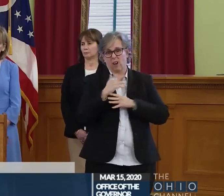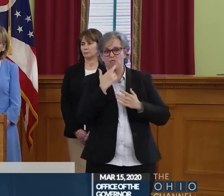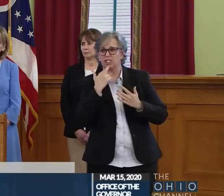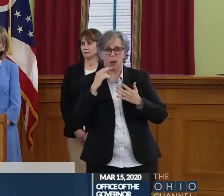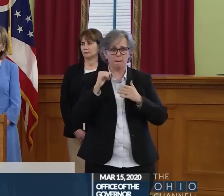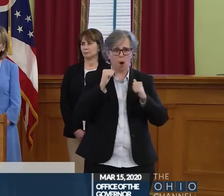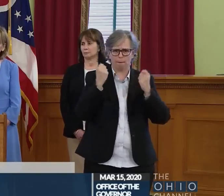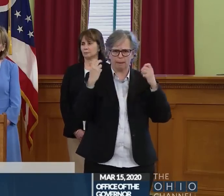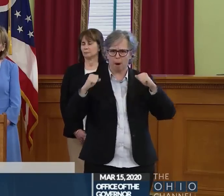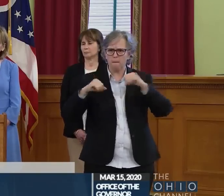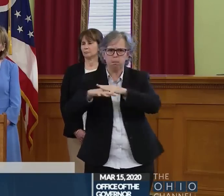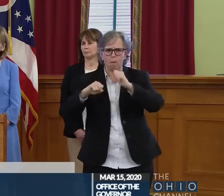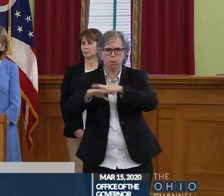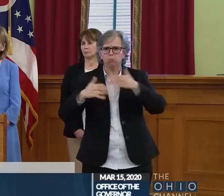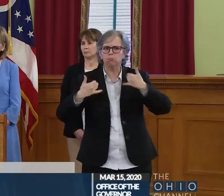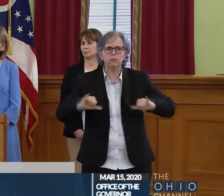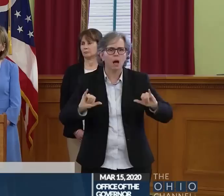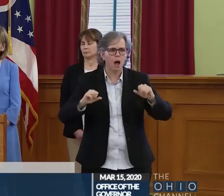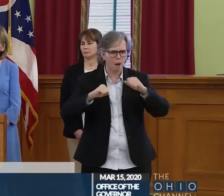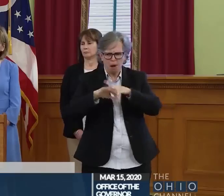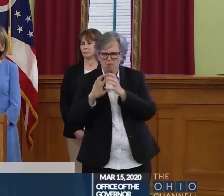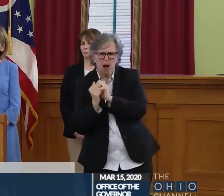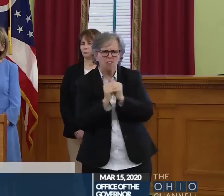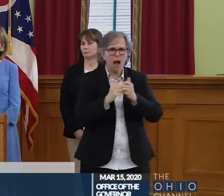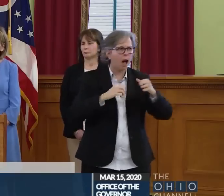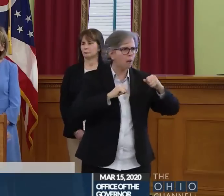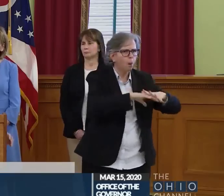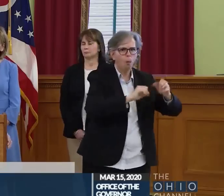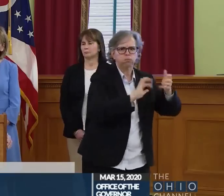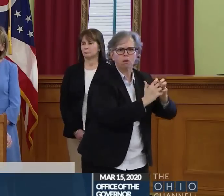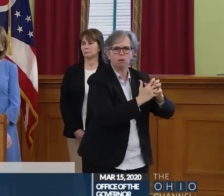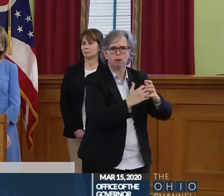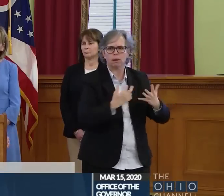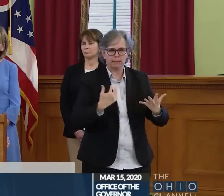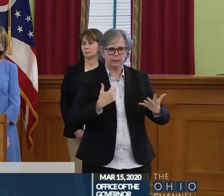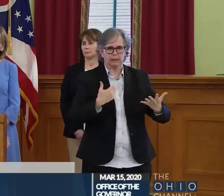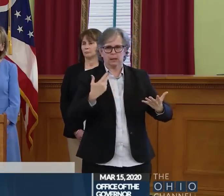We talked about, and we've set a limit of 100 people.